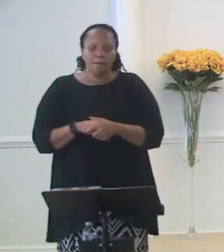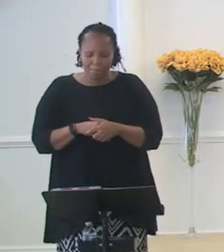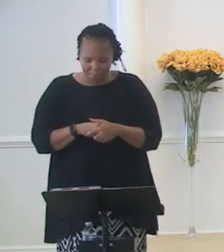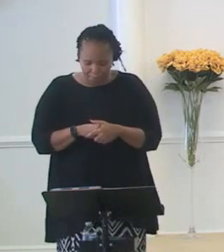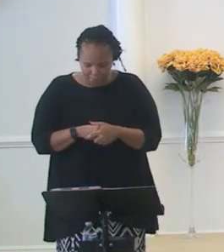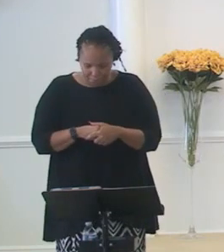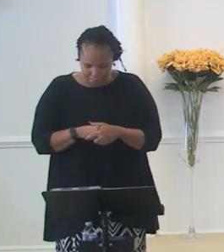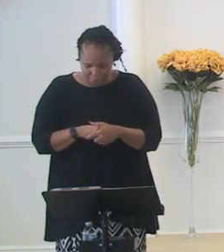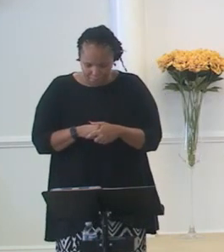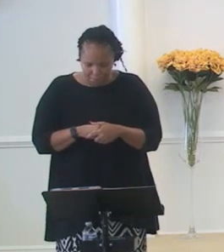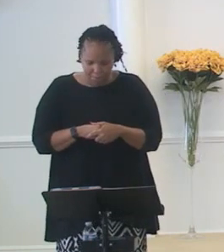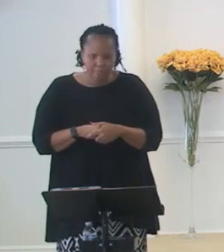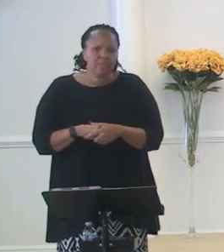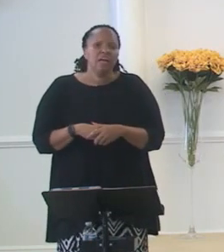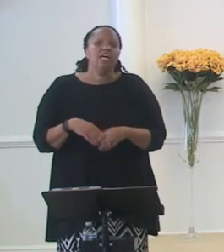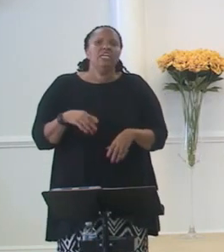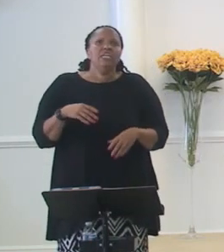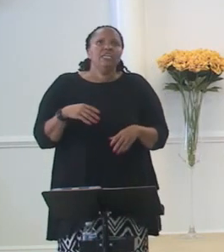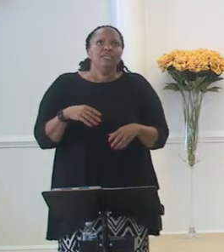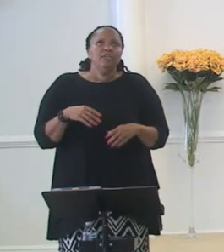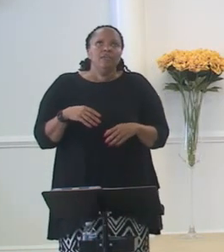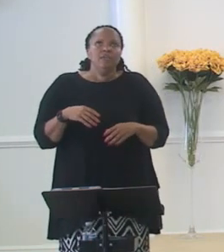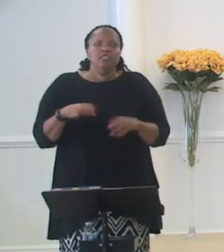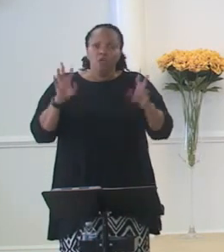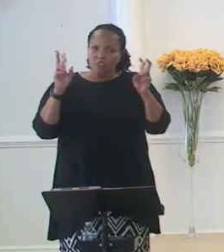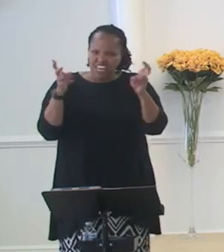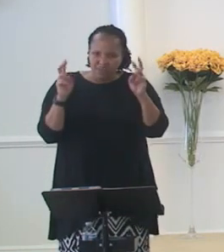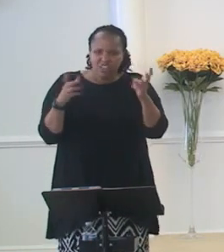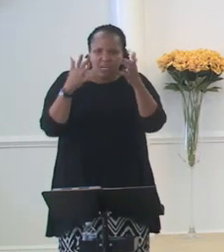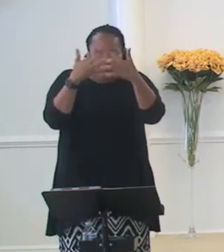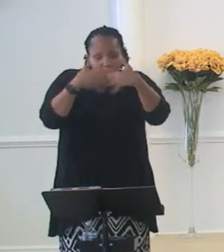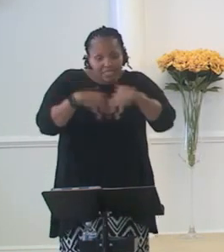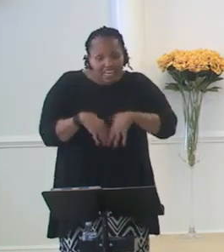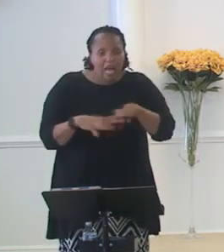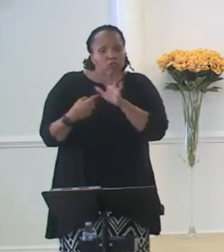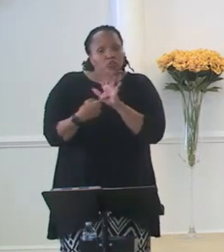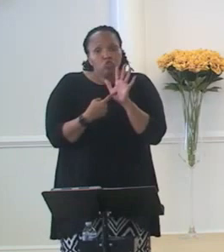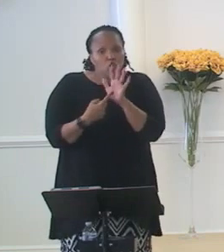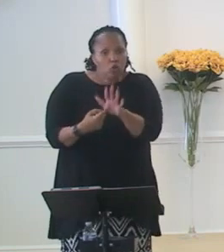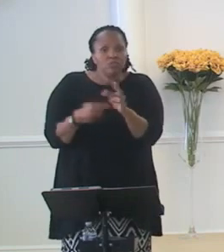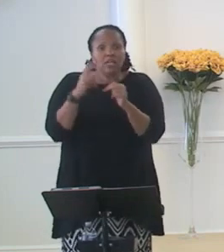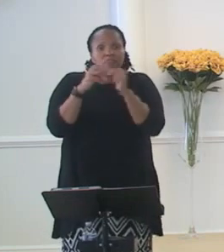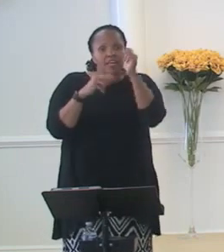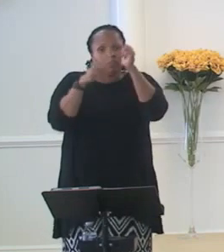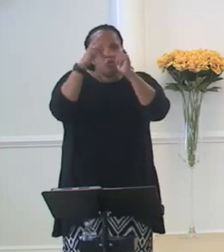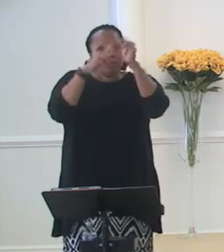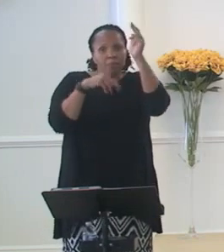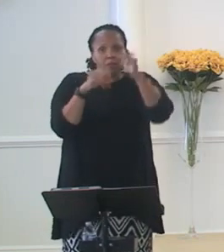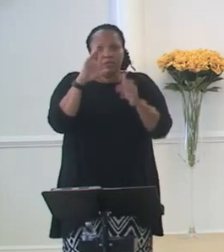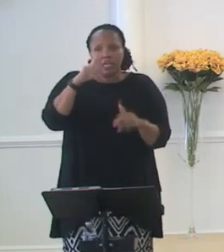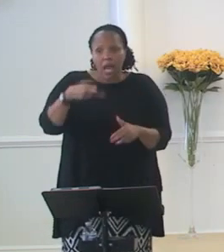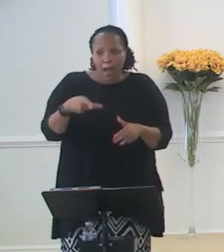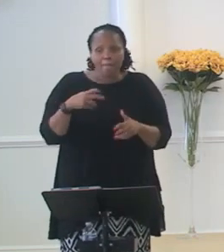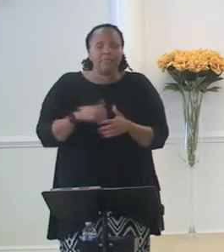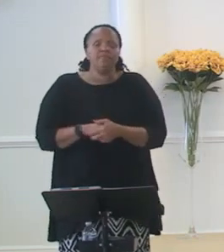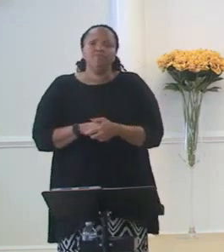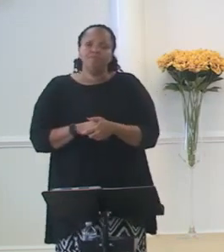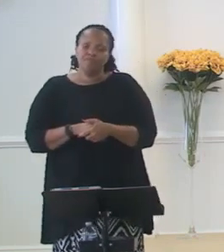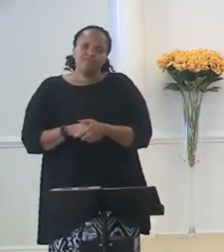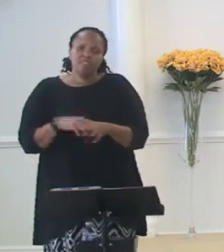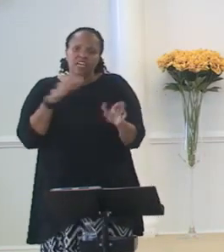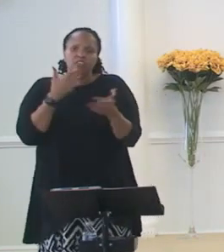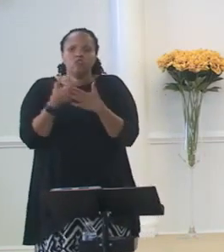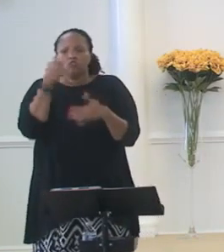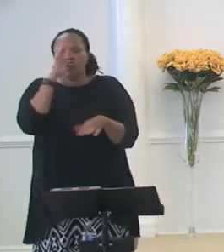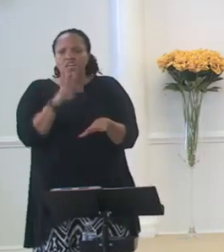passage. So the expression of breakdown implies that there is a building that needs to be overthrown. Oh, good